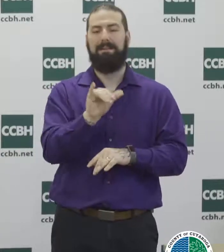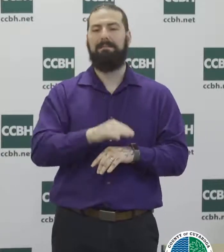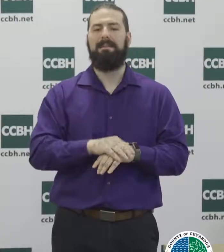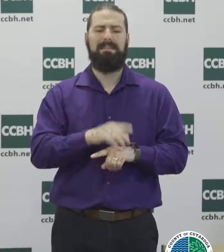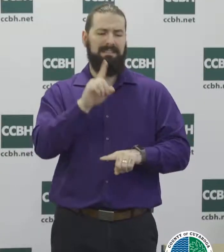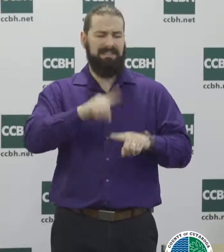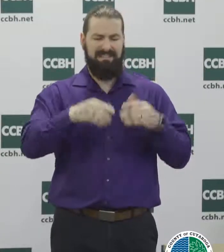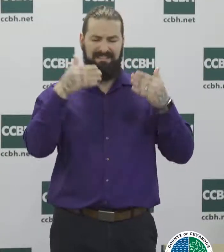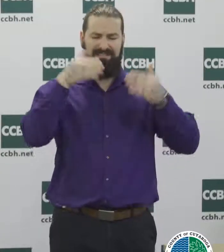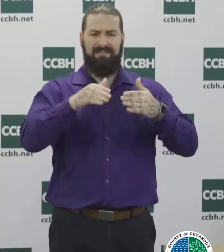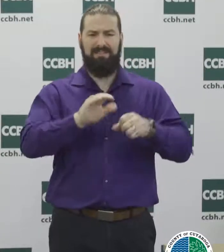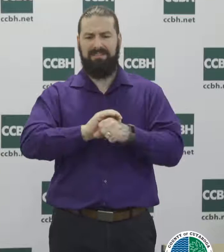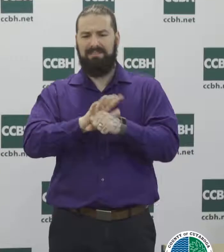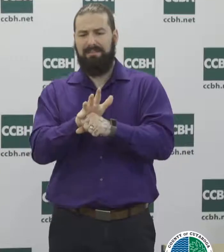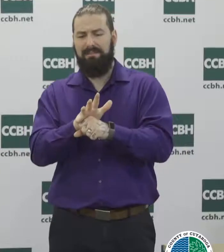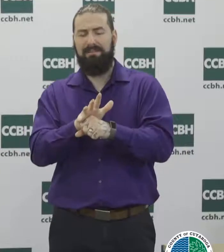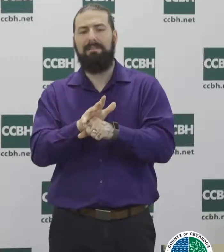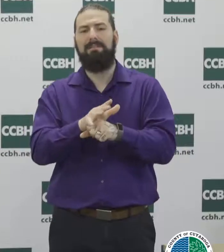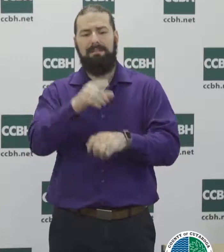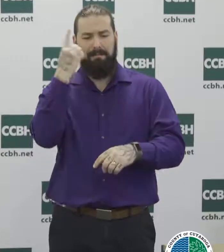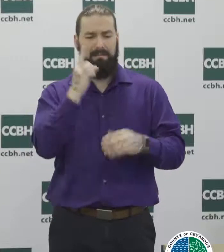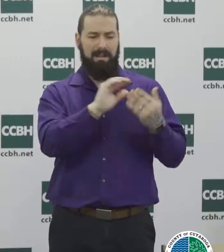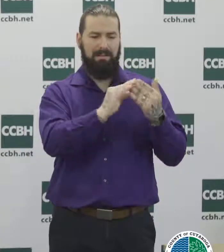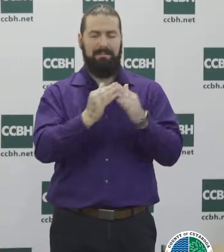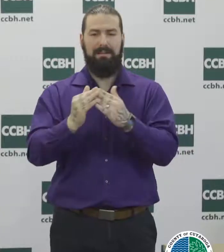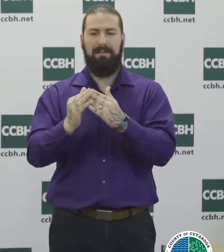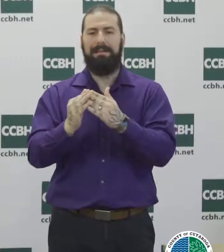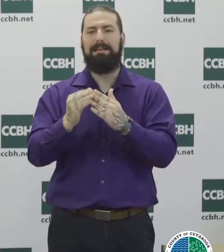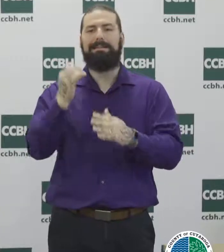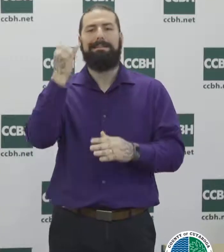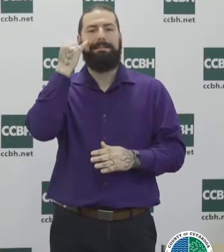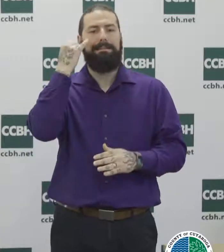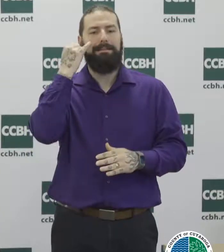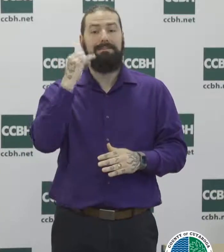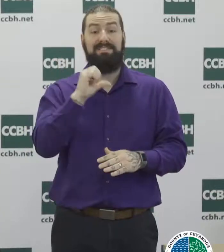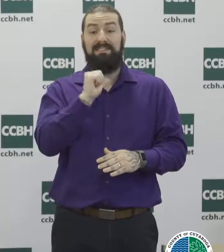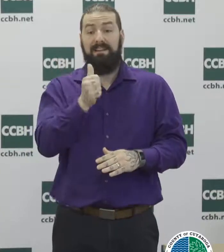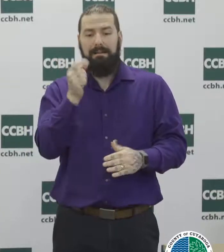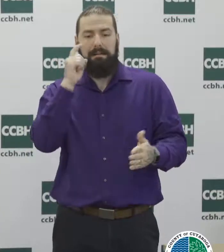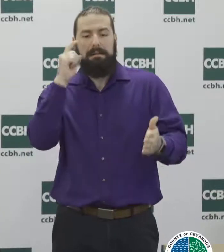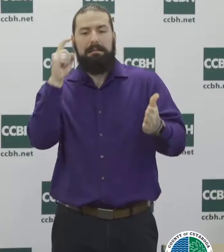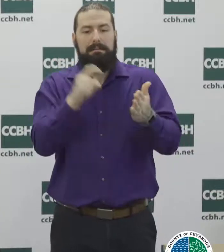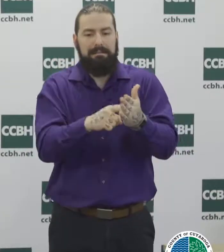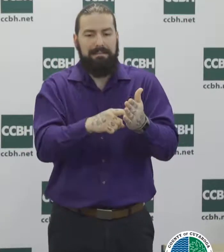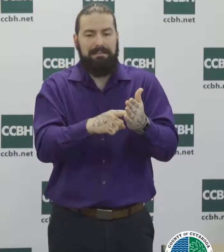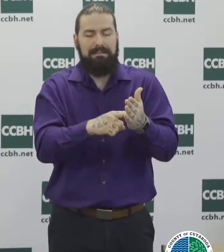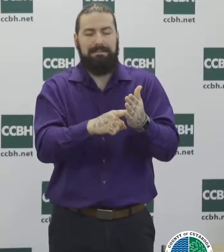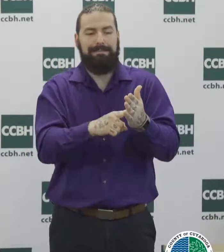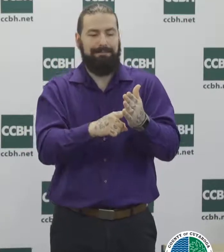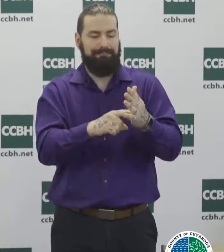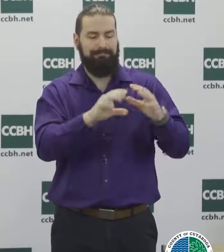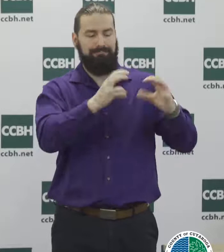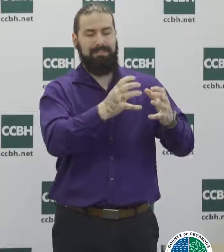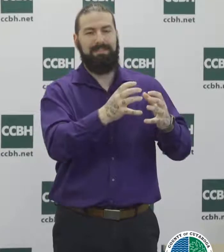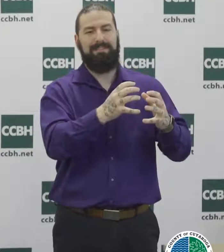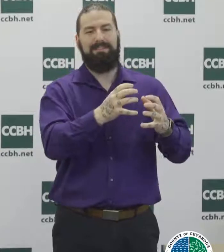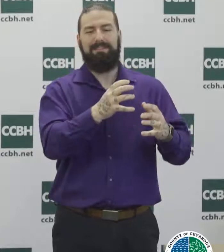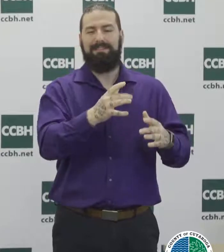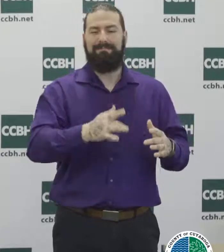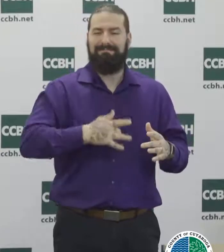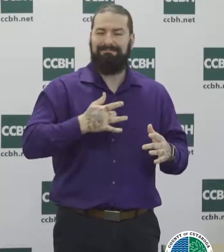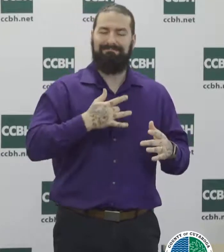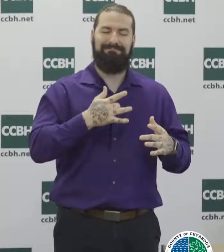COVID-19 on the African American community while not acknowledging the pain the community is feeling.